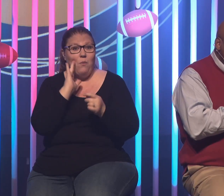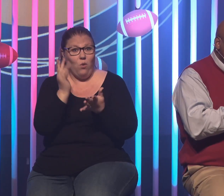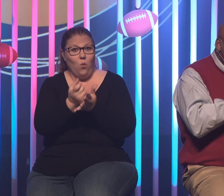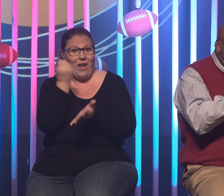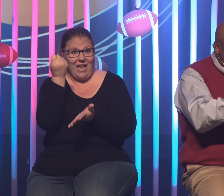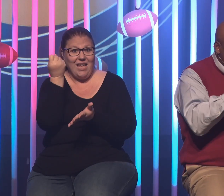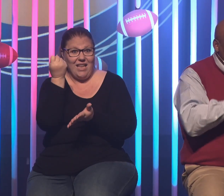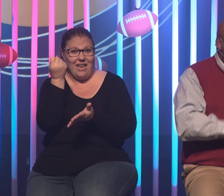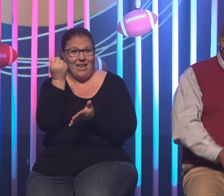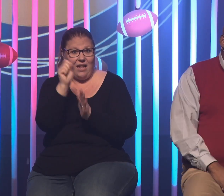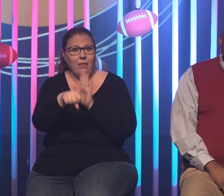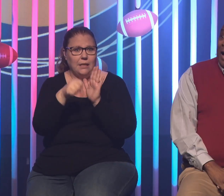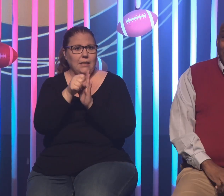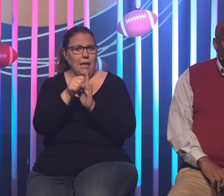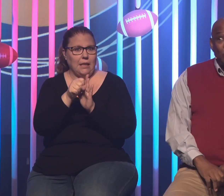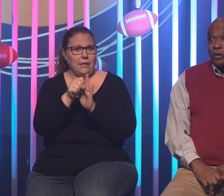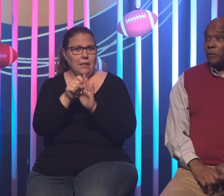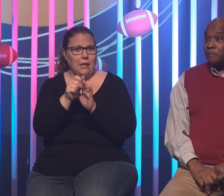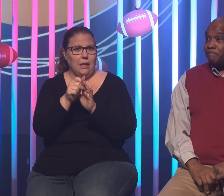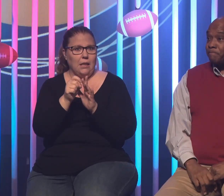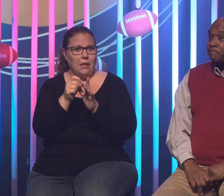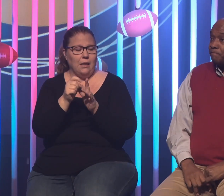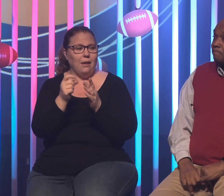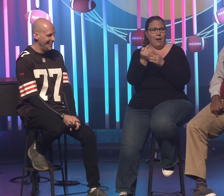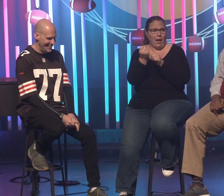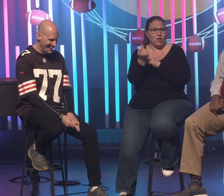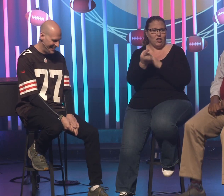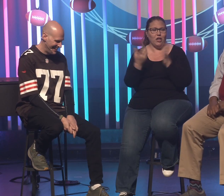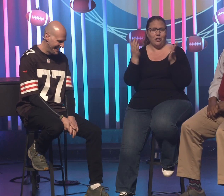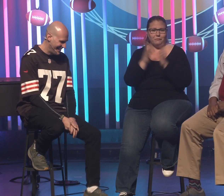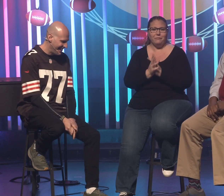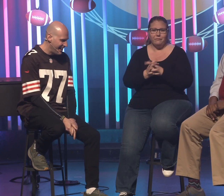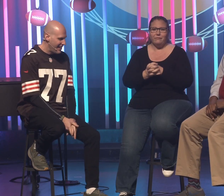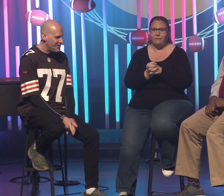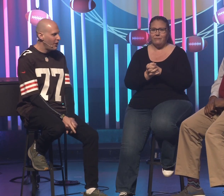win the season coming up. I know it will.